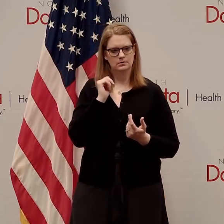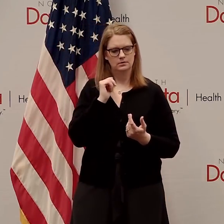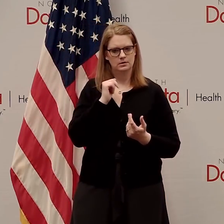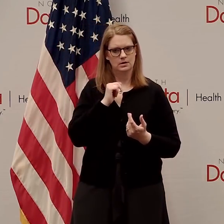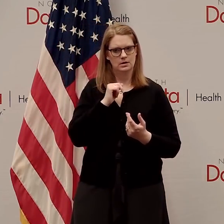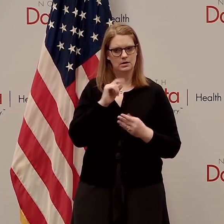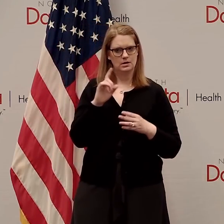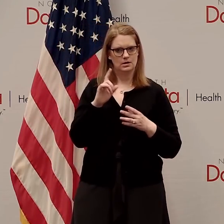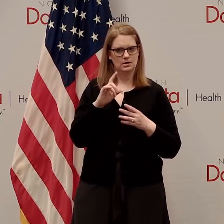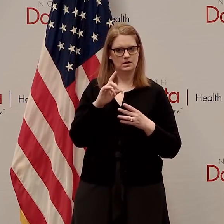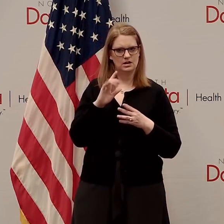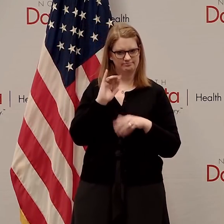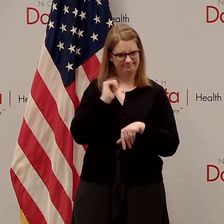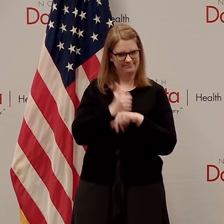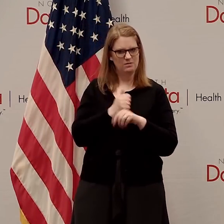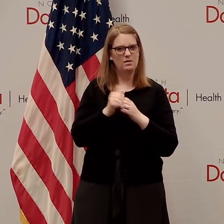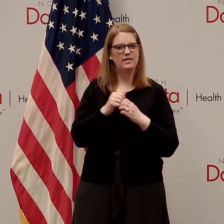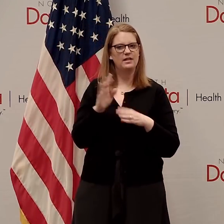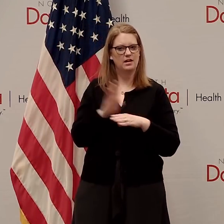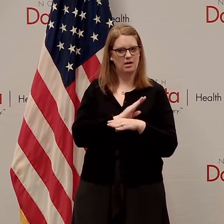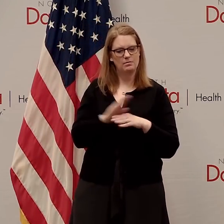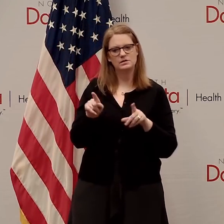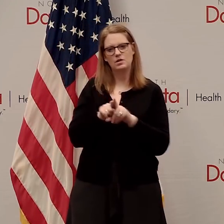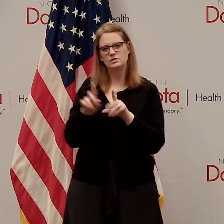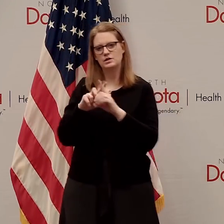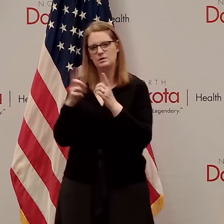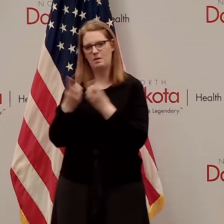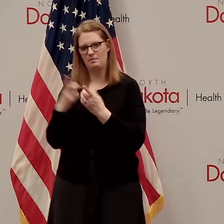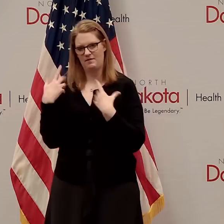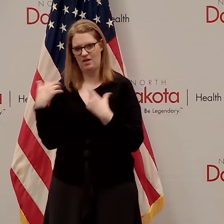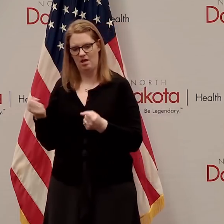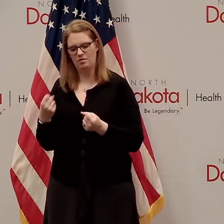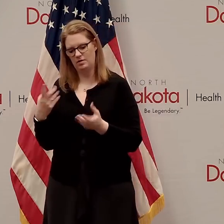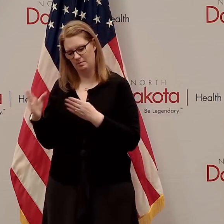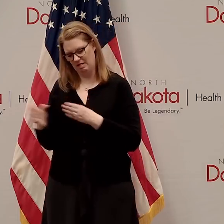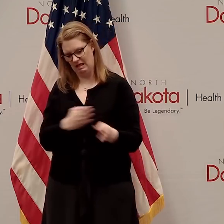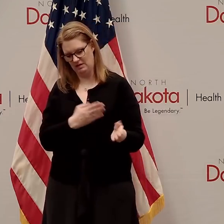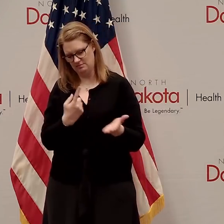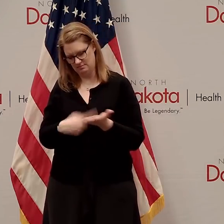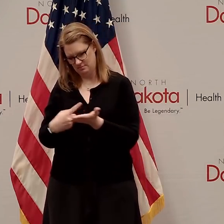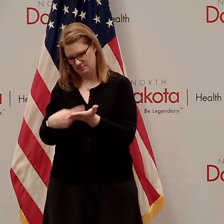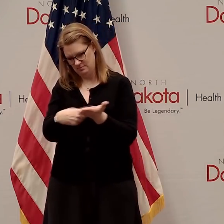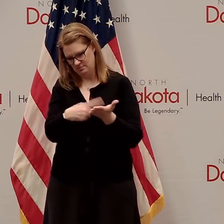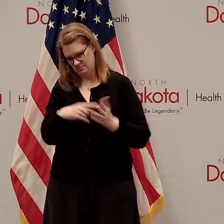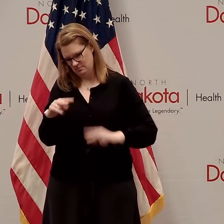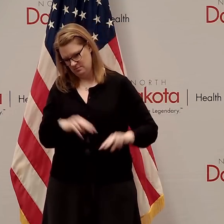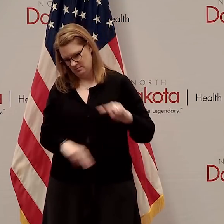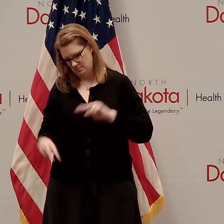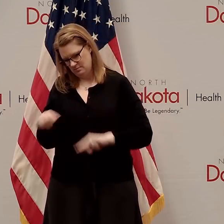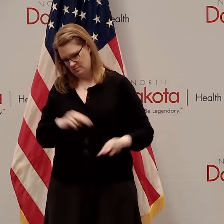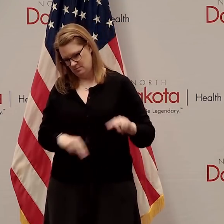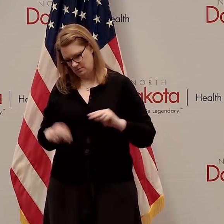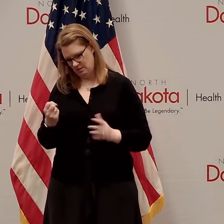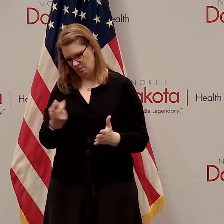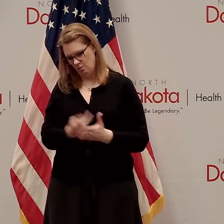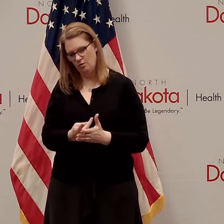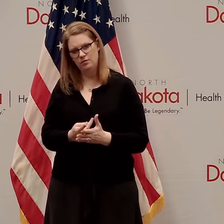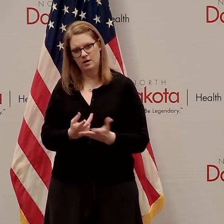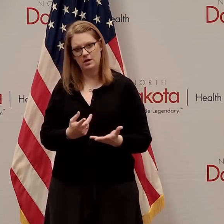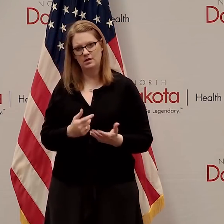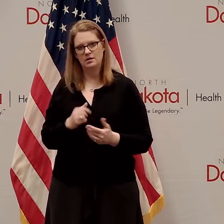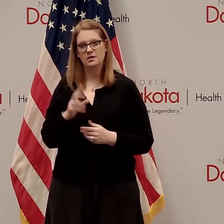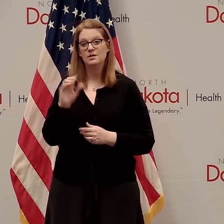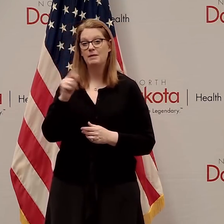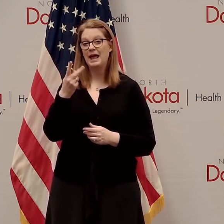with Commerce and approved by the North Dakota Department of Health. And our plan is to have all of those in place before or by